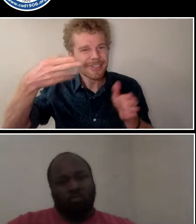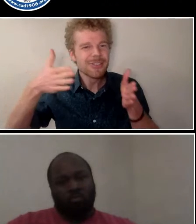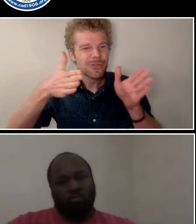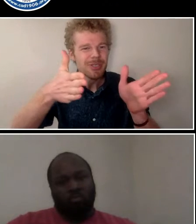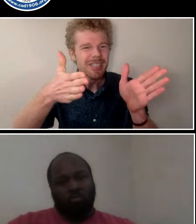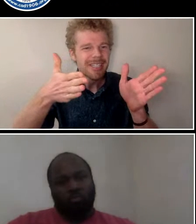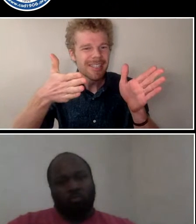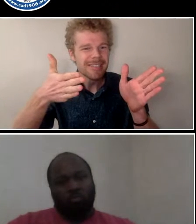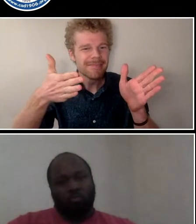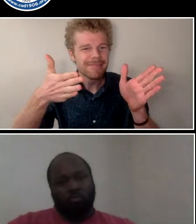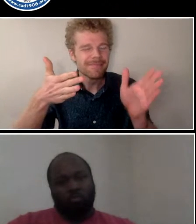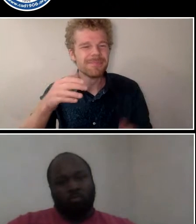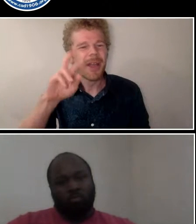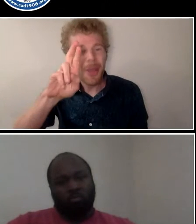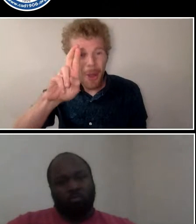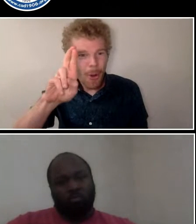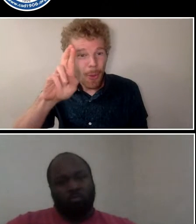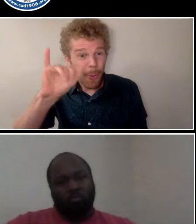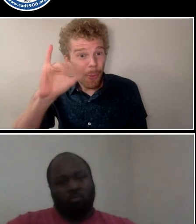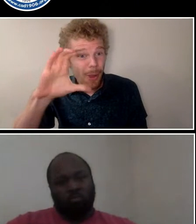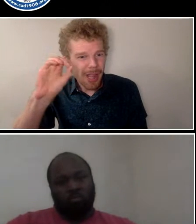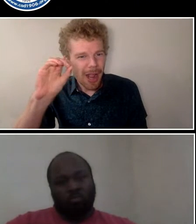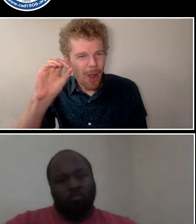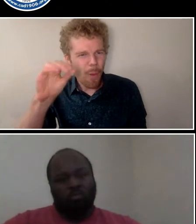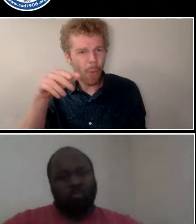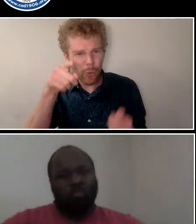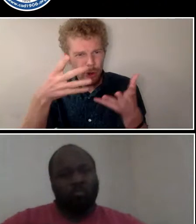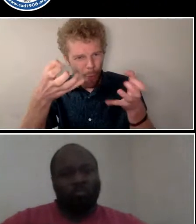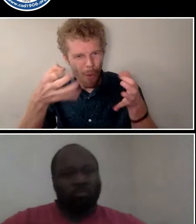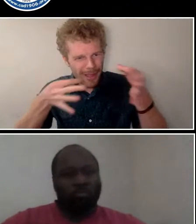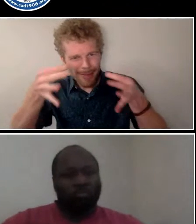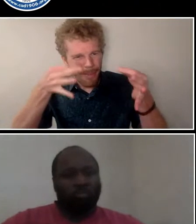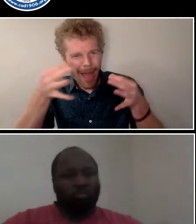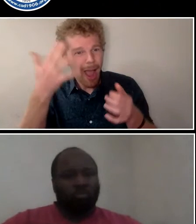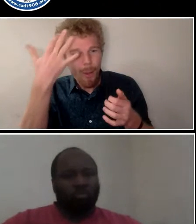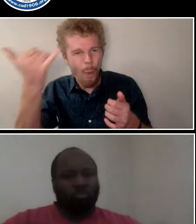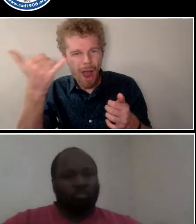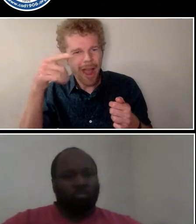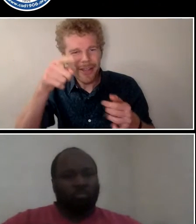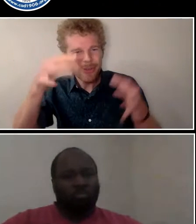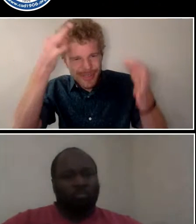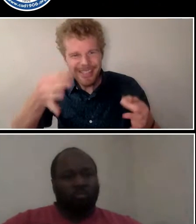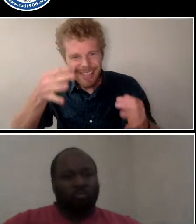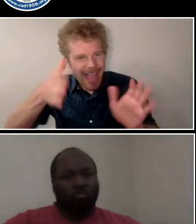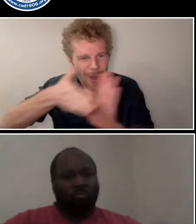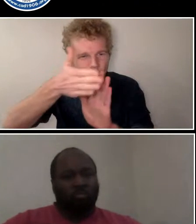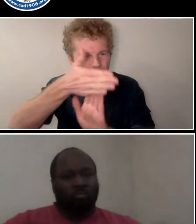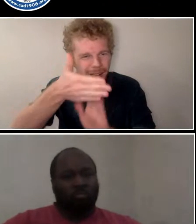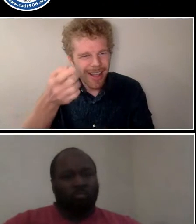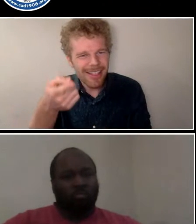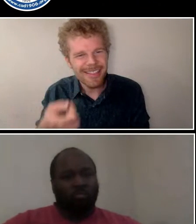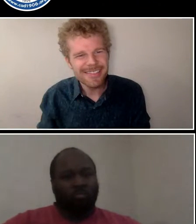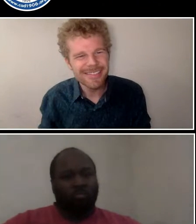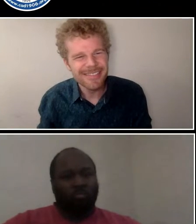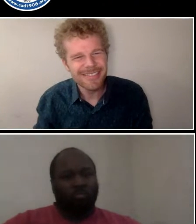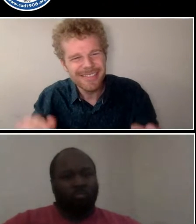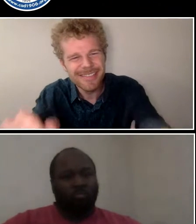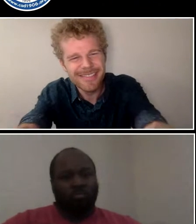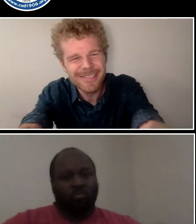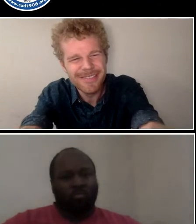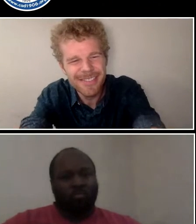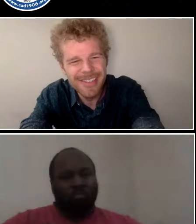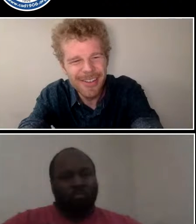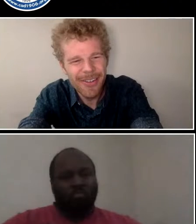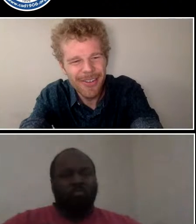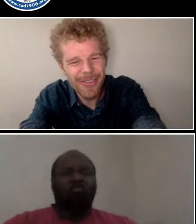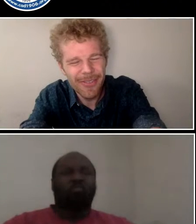You see here in this photo, myself and Rico on H Street. Rico, do you maybe want to talk